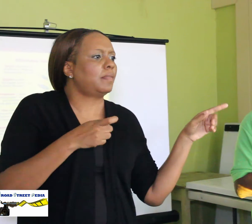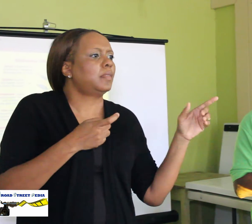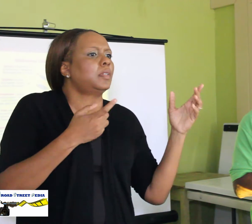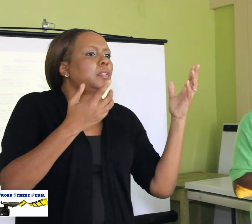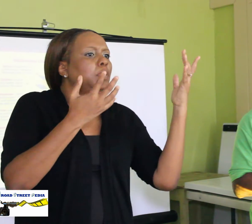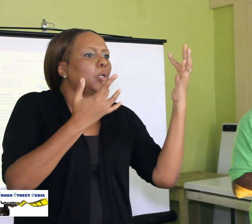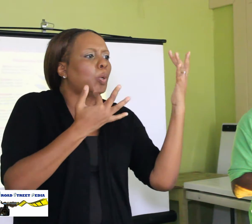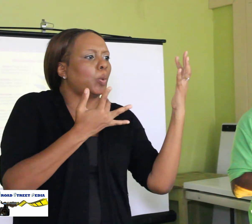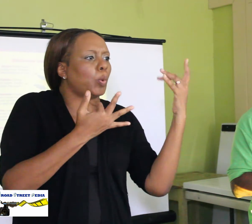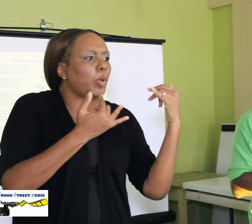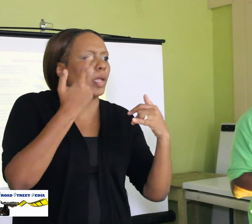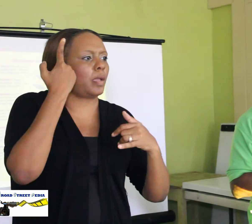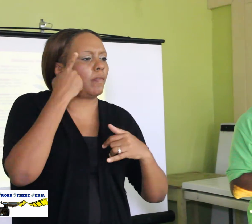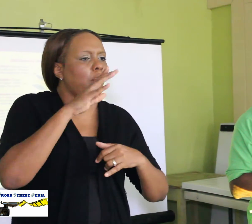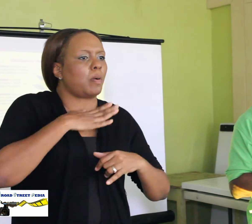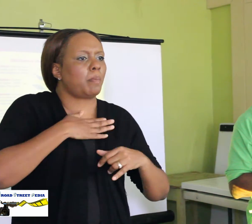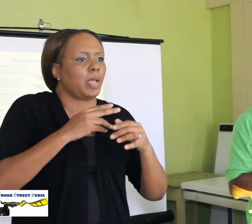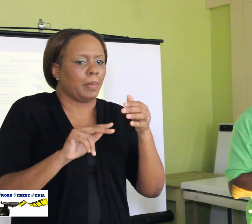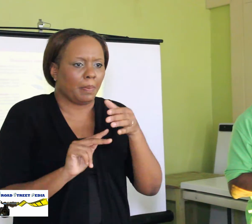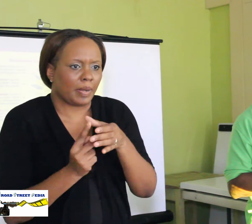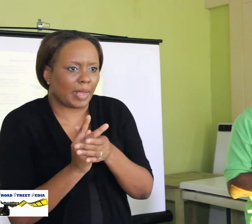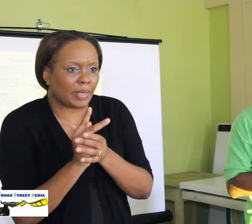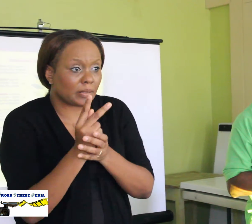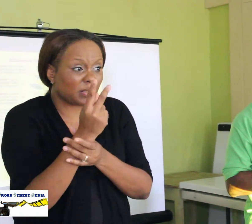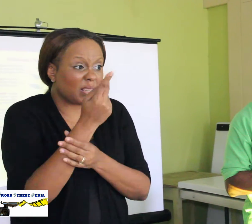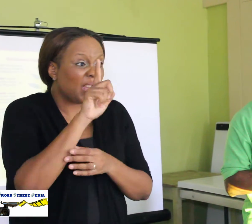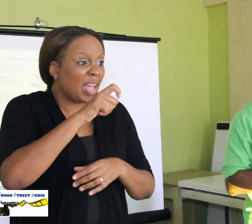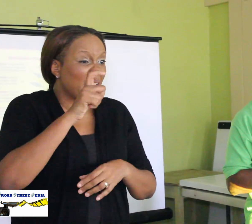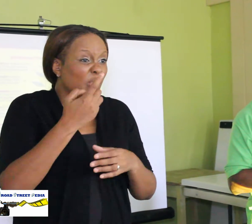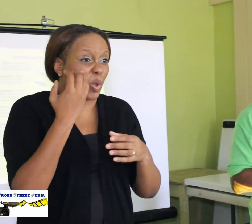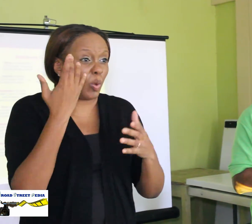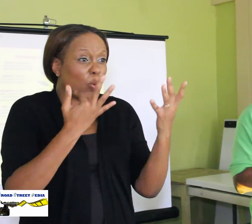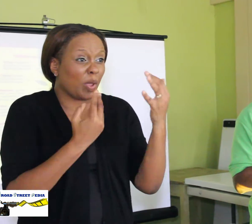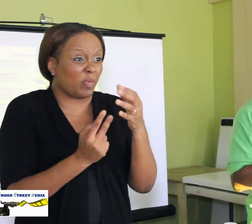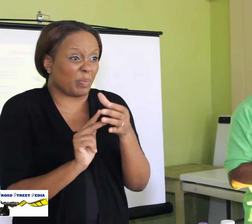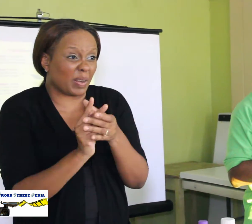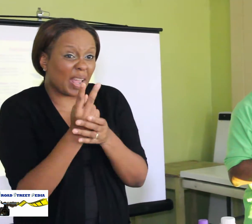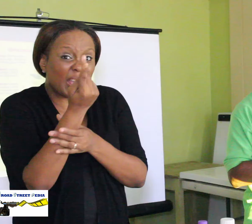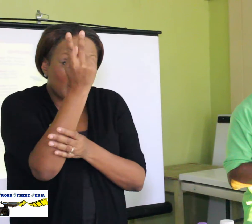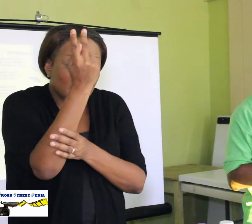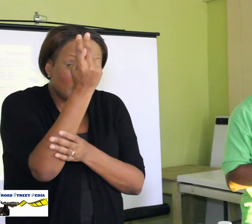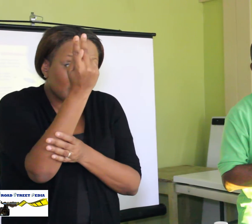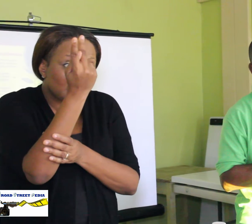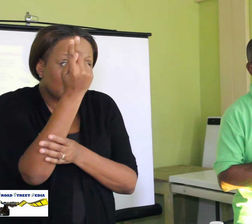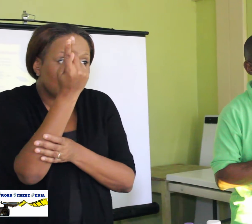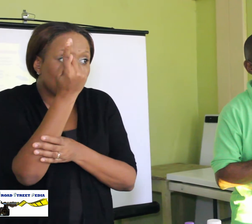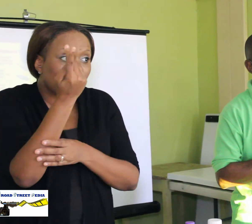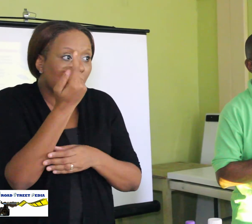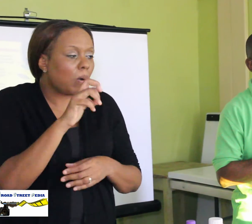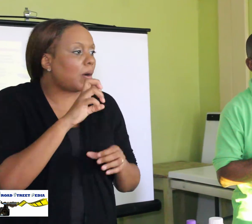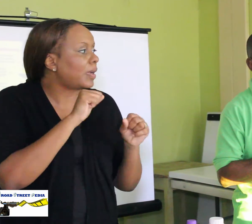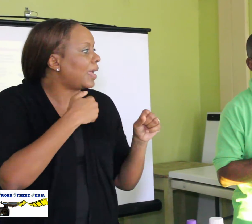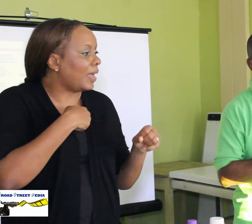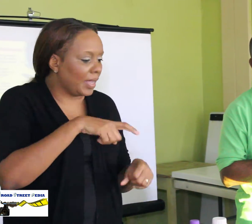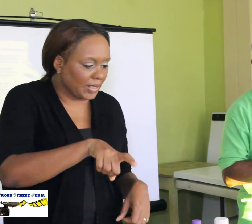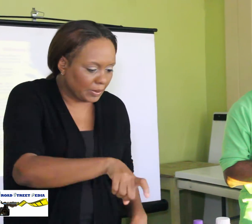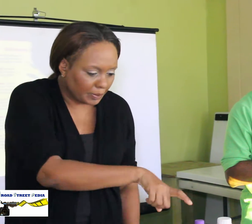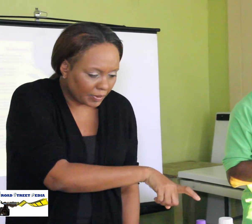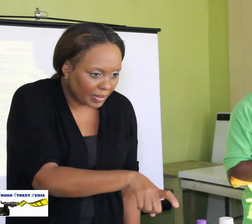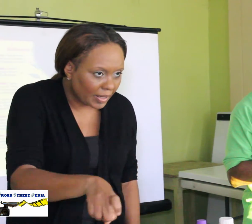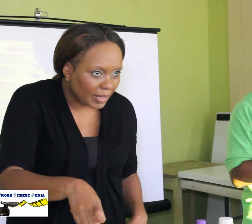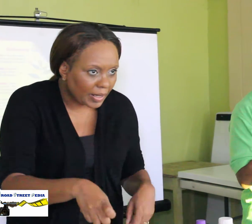sprout up before I spray? Or can I put it in the soil